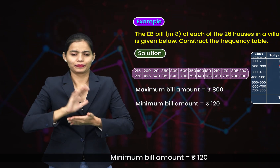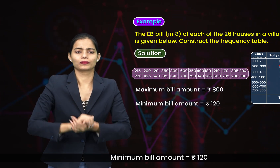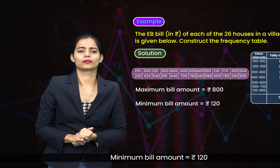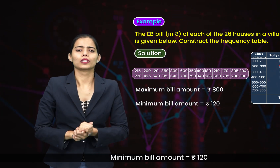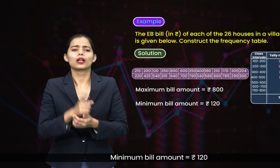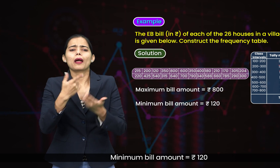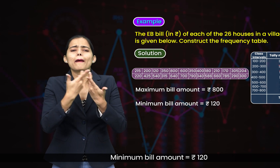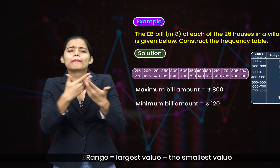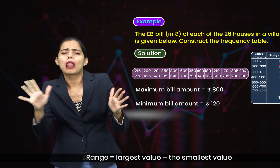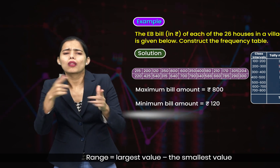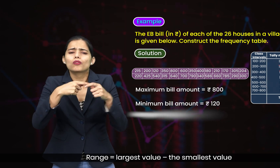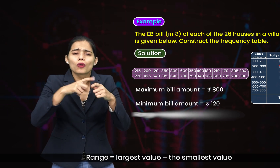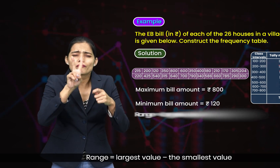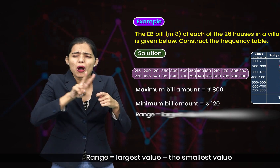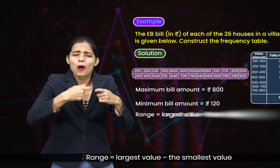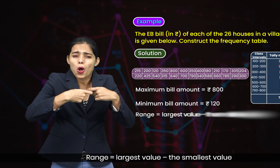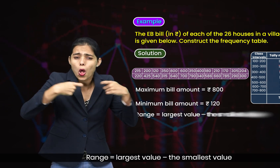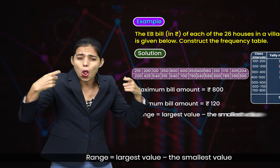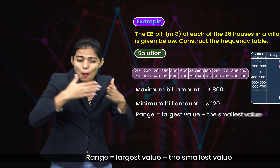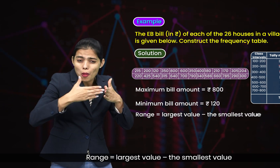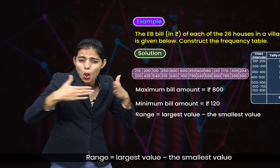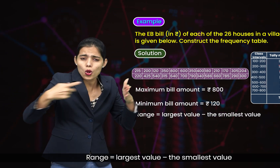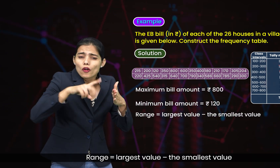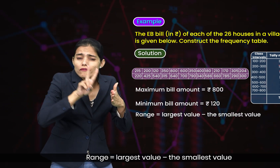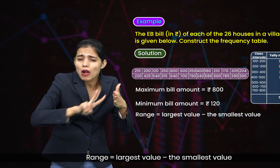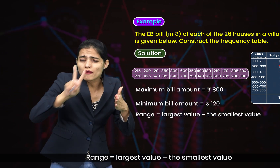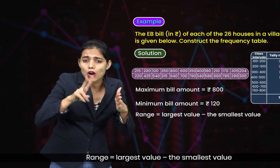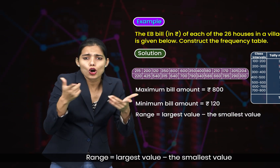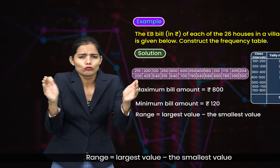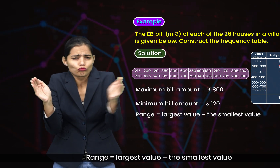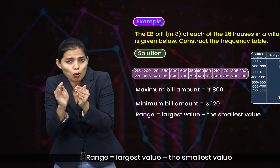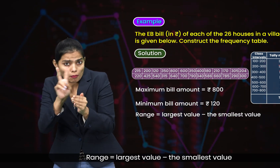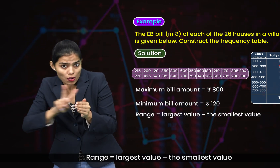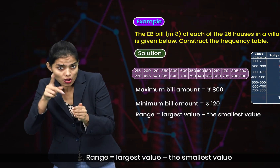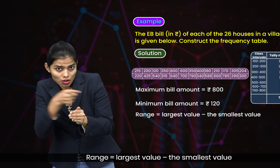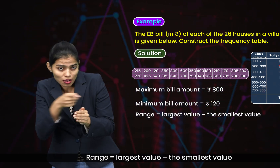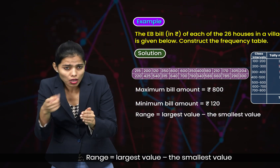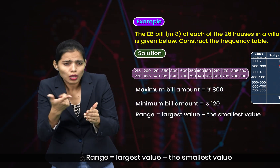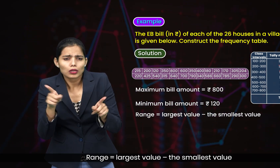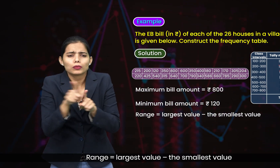120. Range is equal to largest value minus the smallest value.